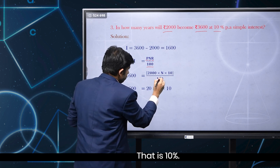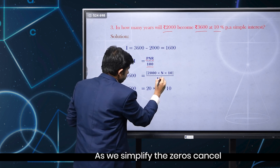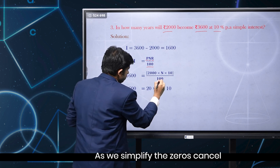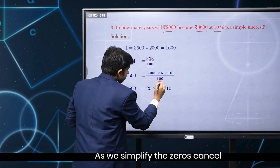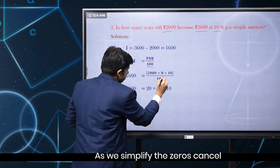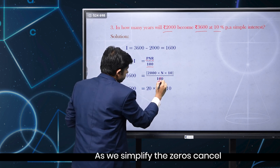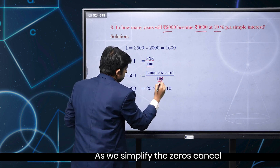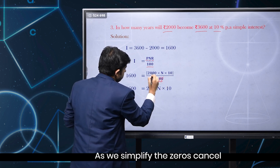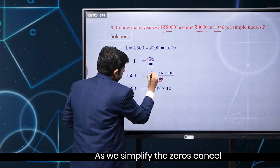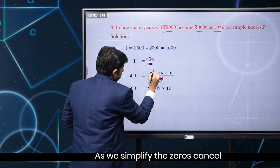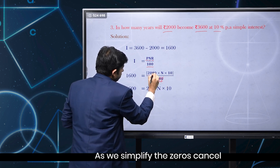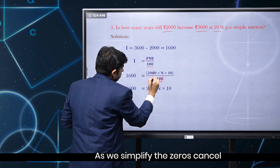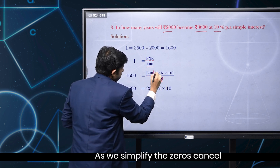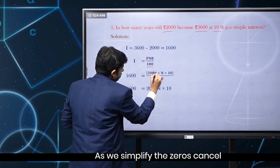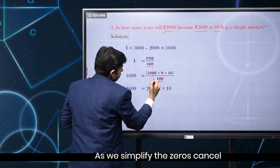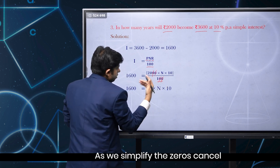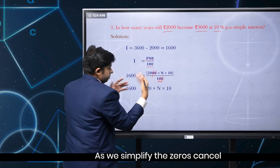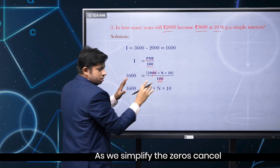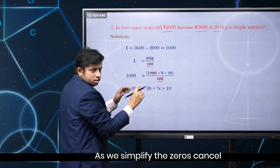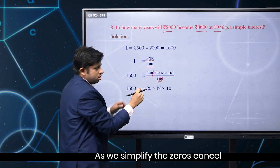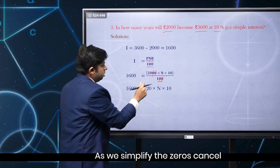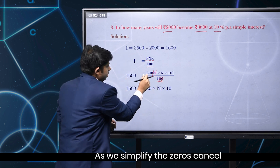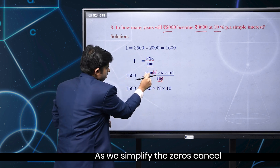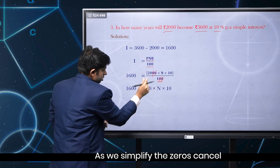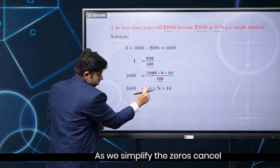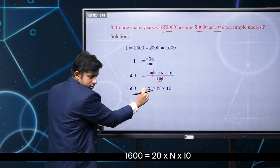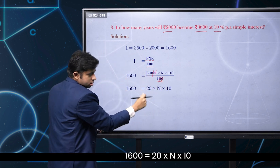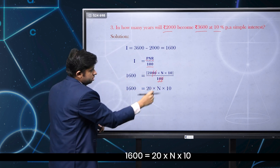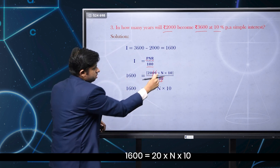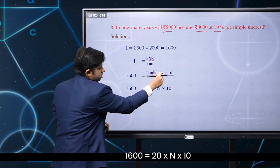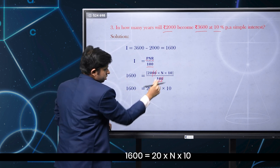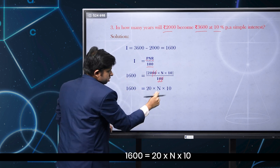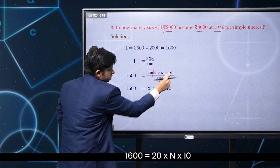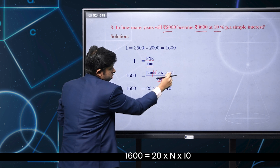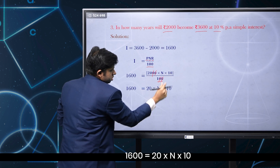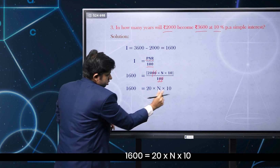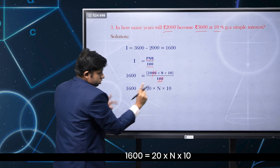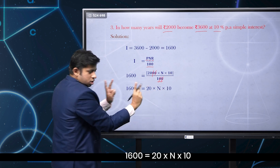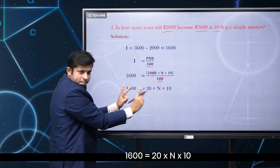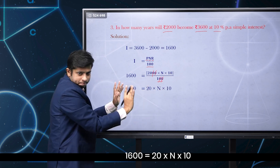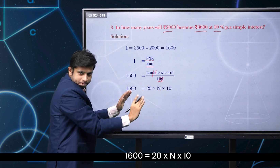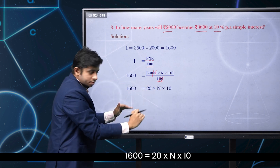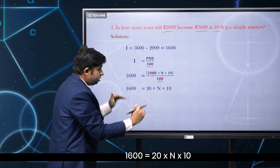As we simplify, the zeros cancel. 1600 equals to 20 into n into 10.